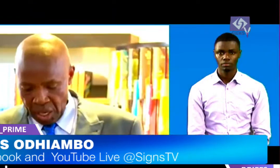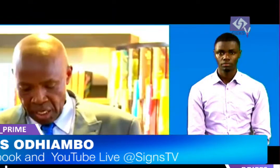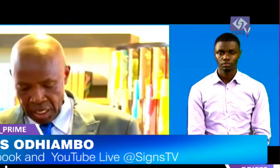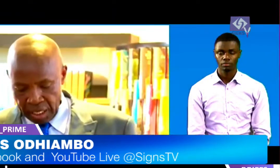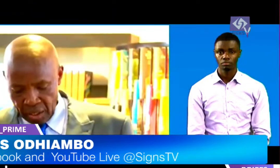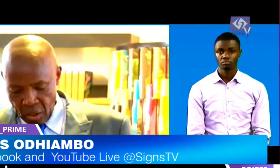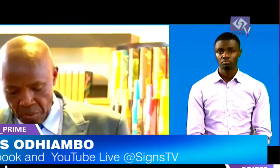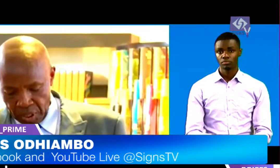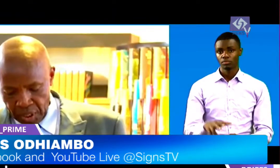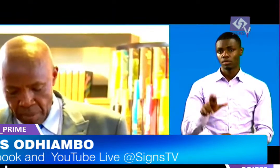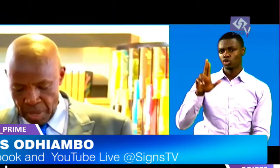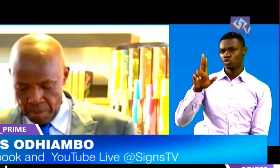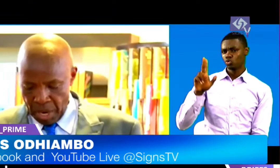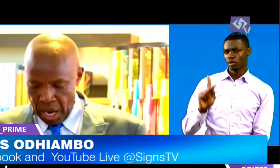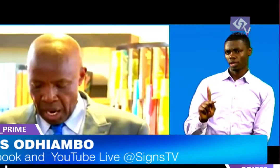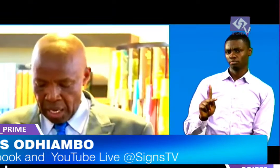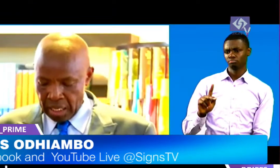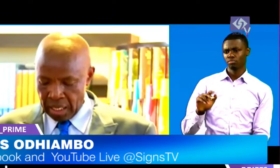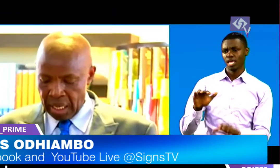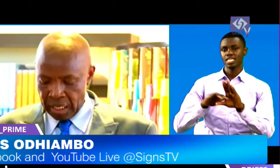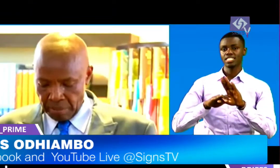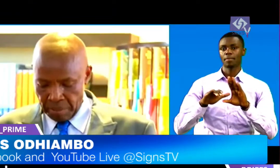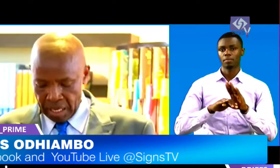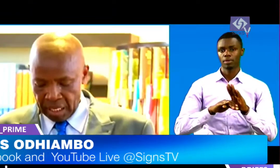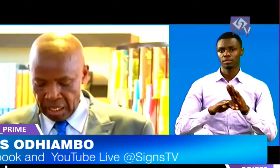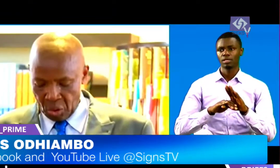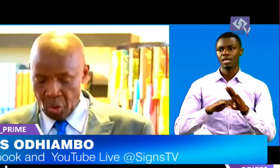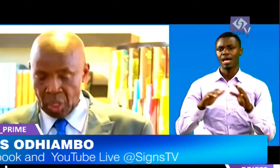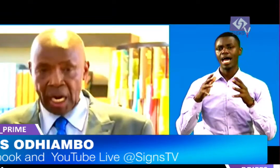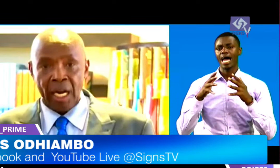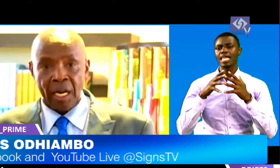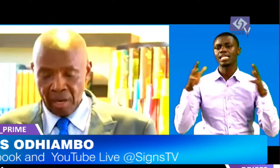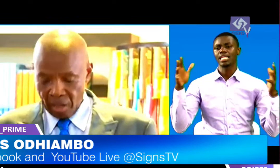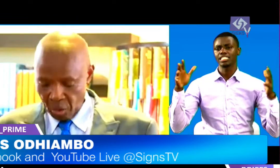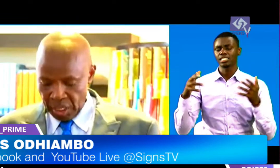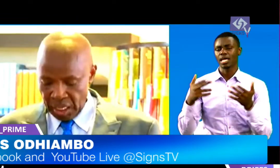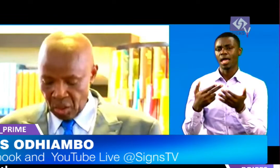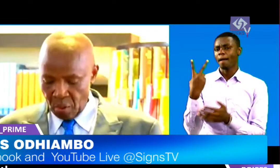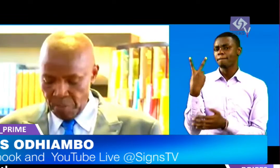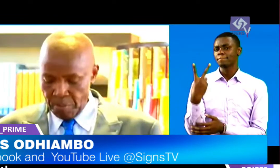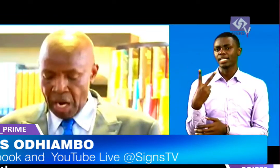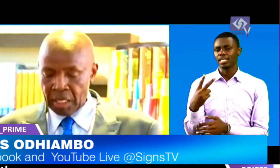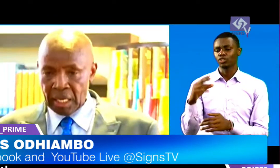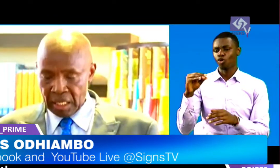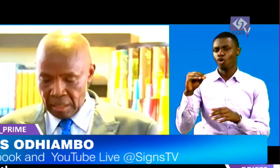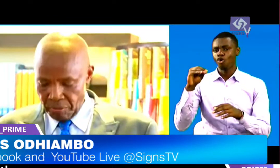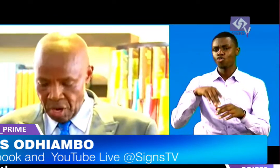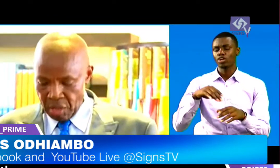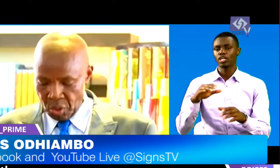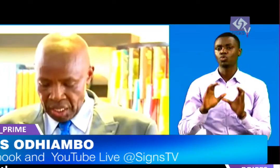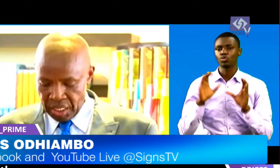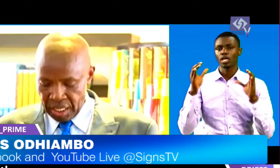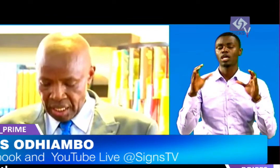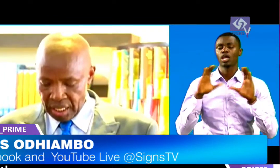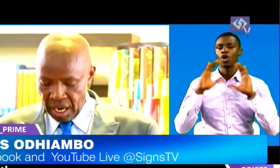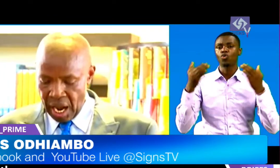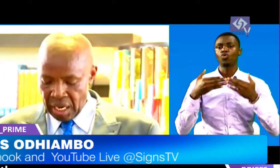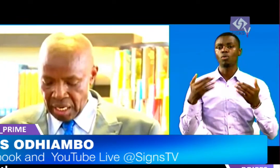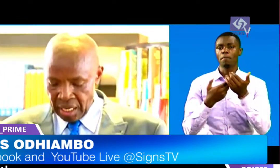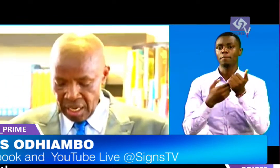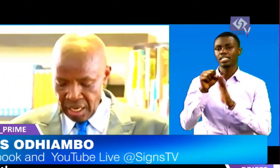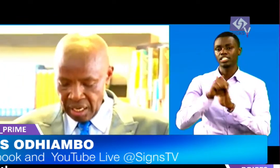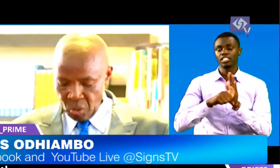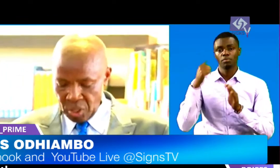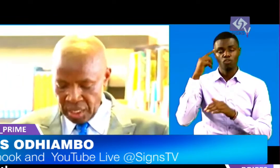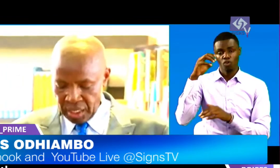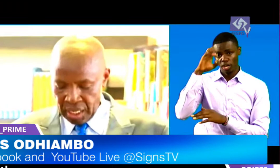The United Kingdom is a member and the largest bilateral donor to the Global Partnership for Education